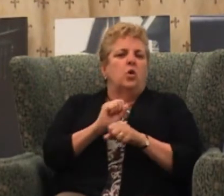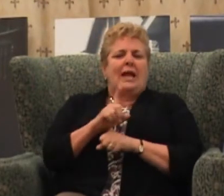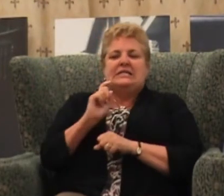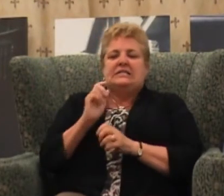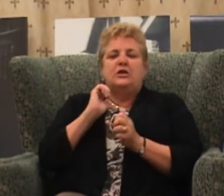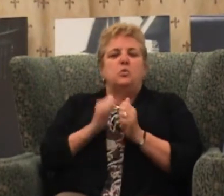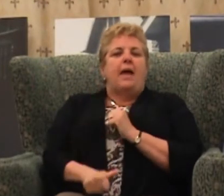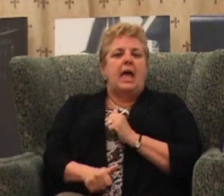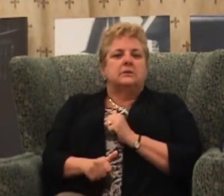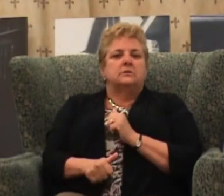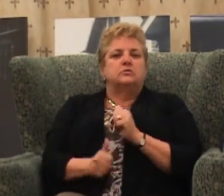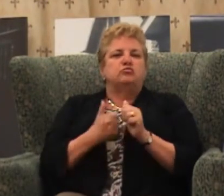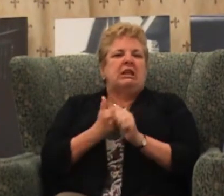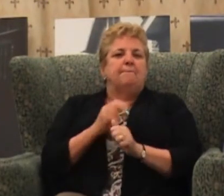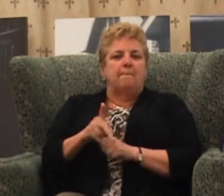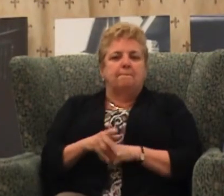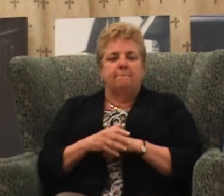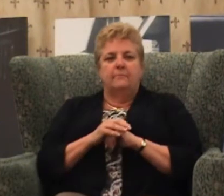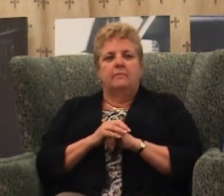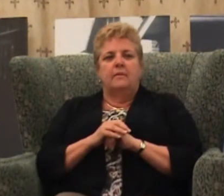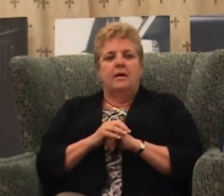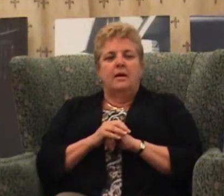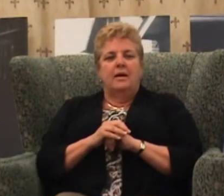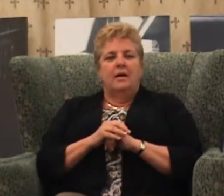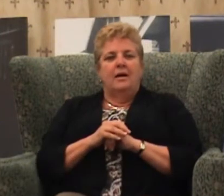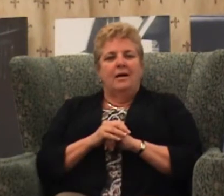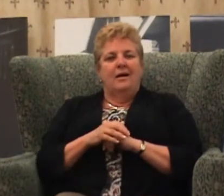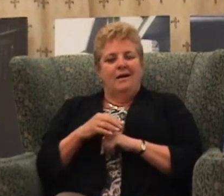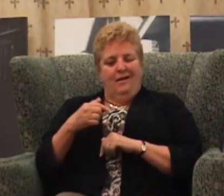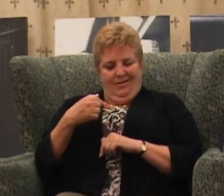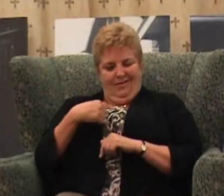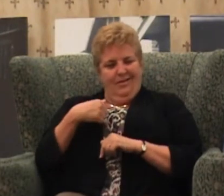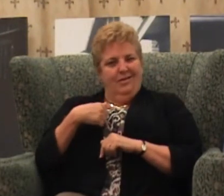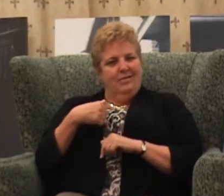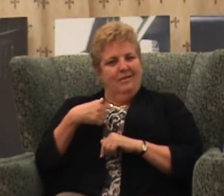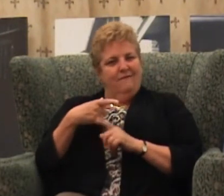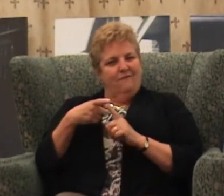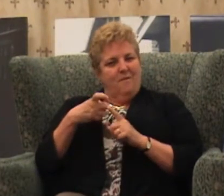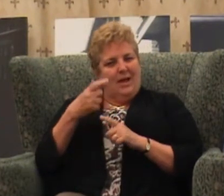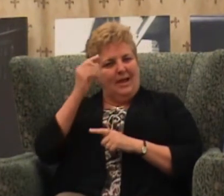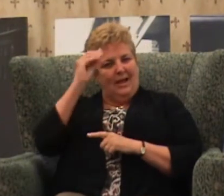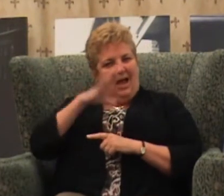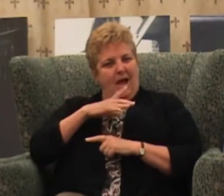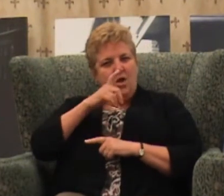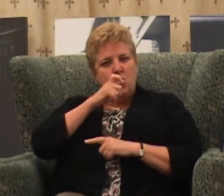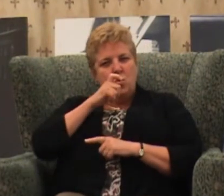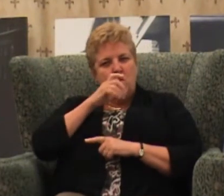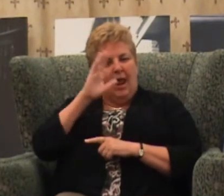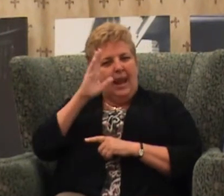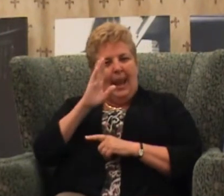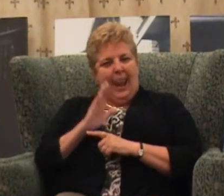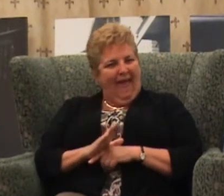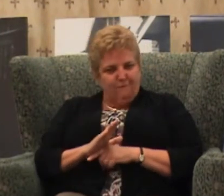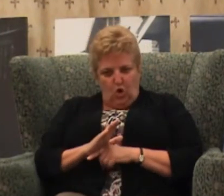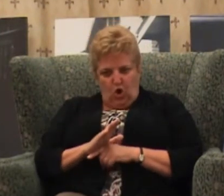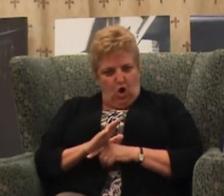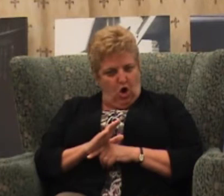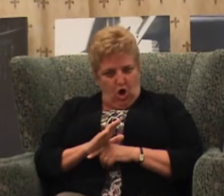up. This was a guy who never, ever strayed from anything